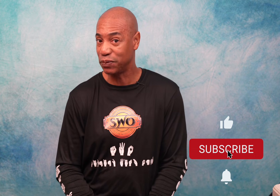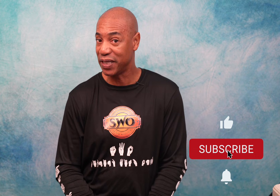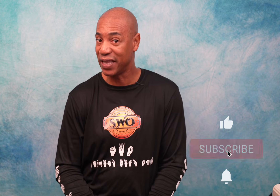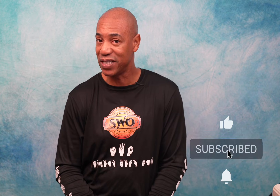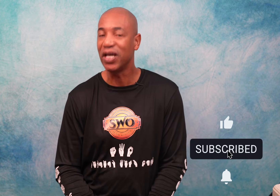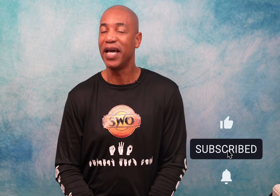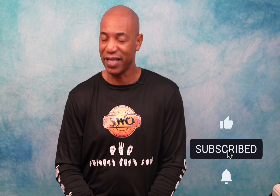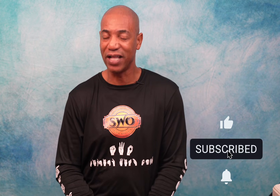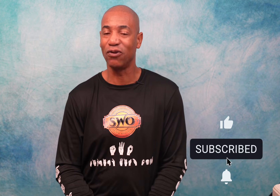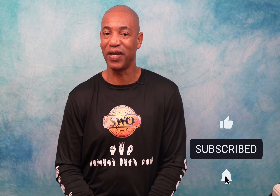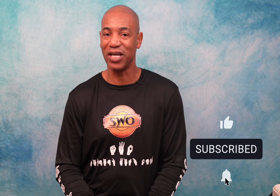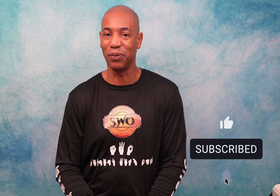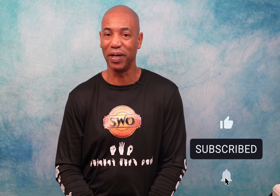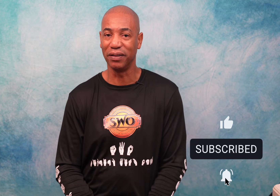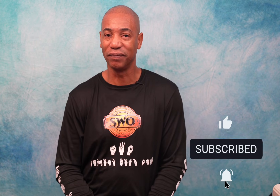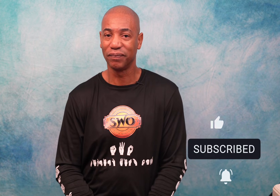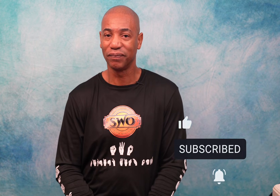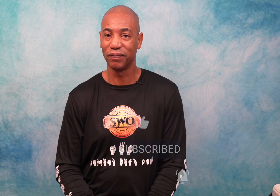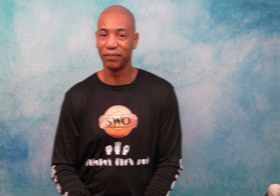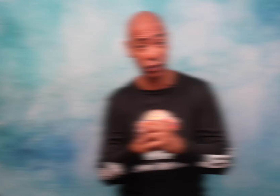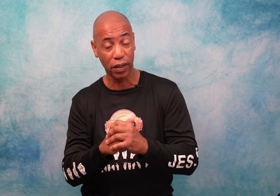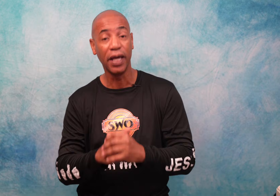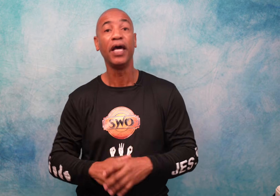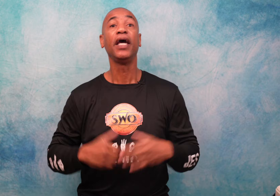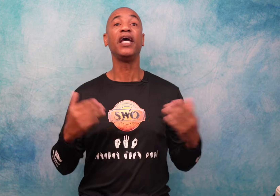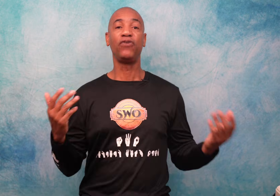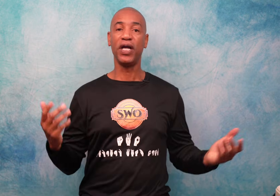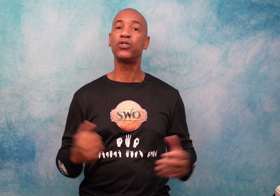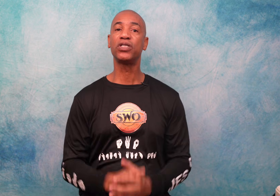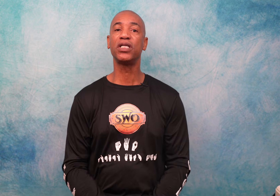not least, hit that notification button. If you're interested in